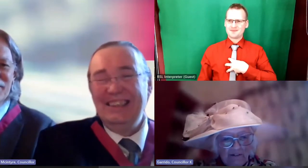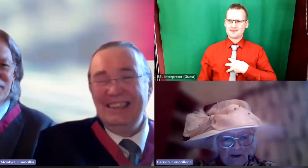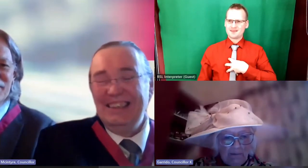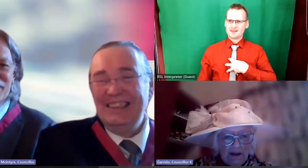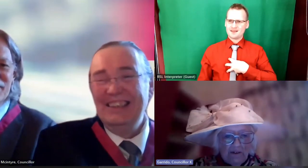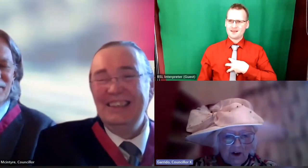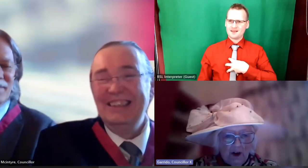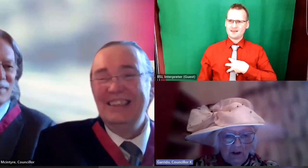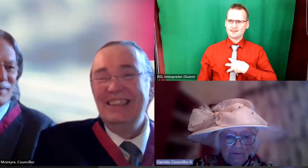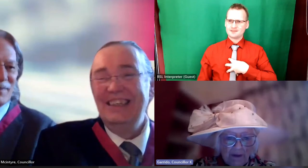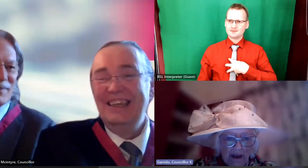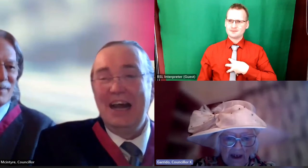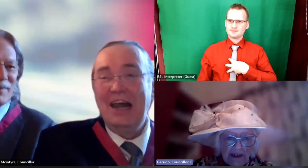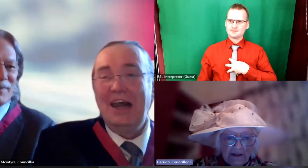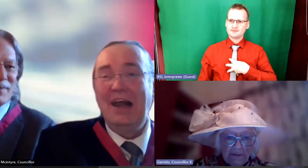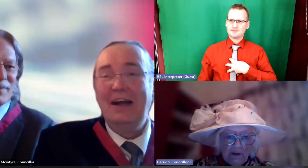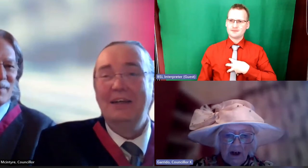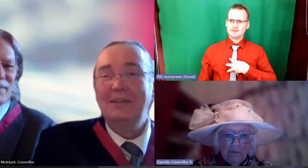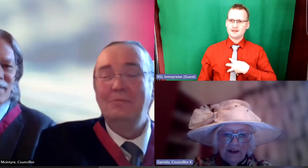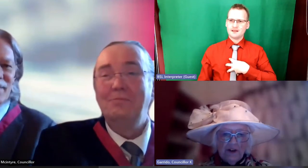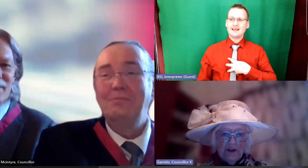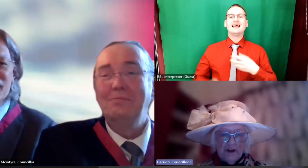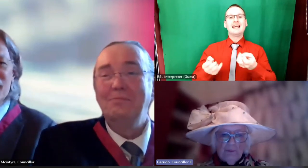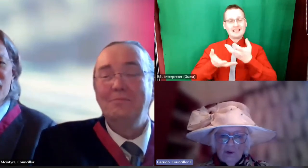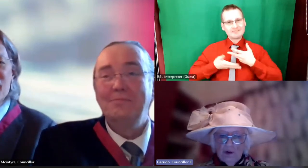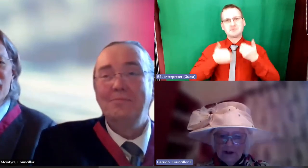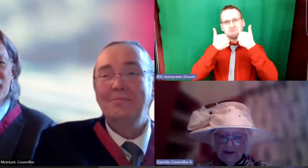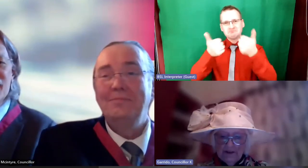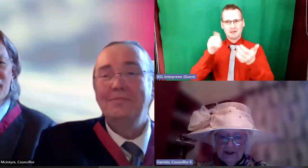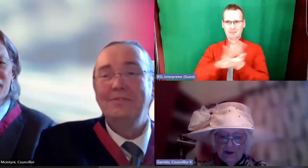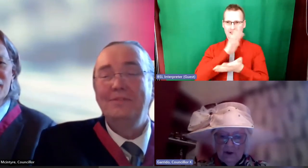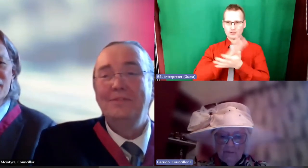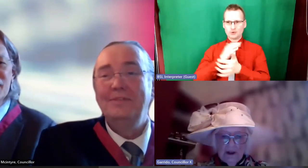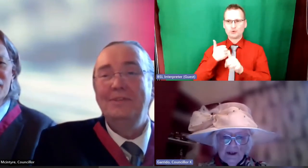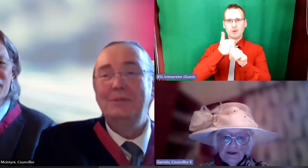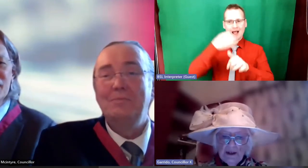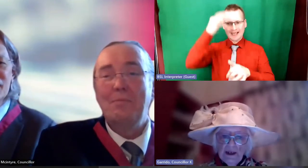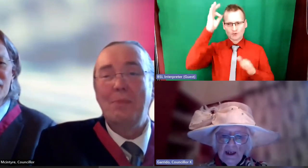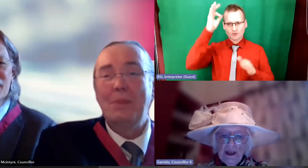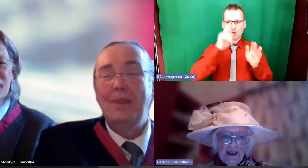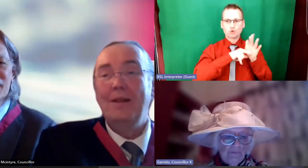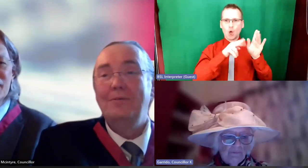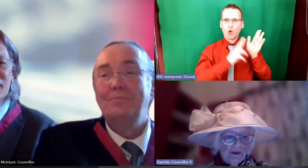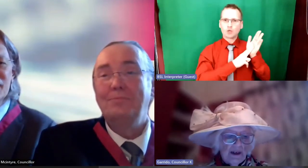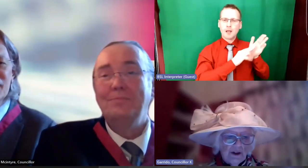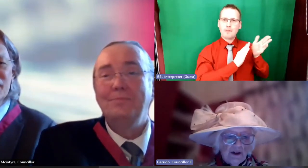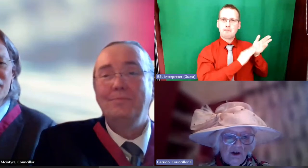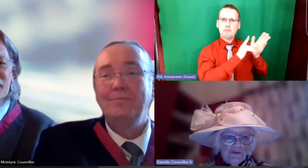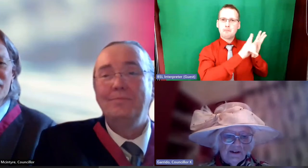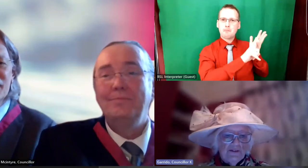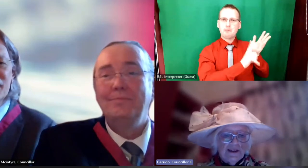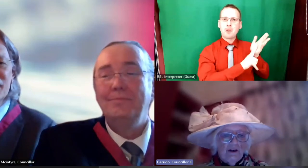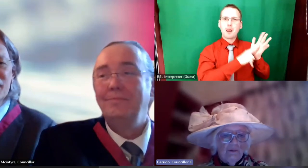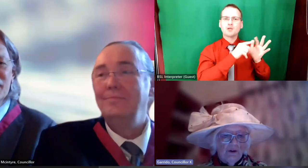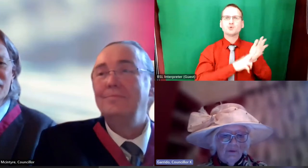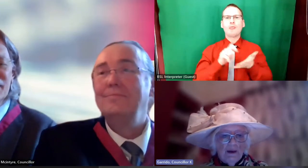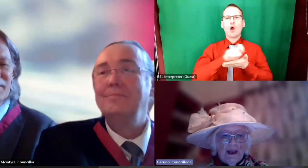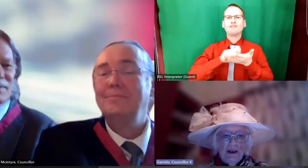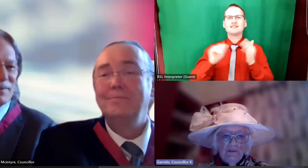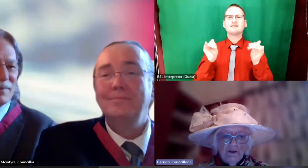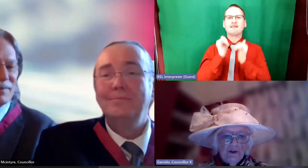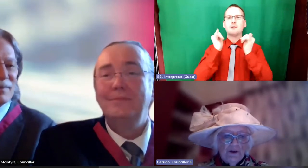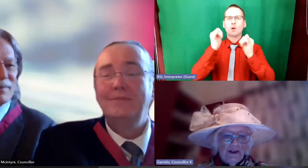Friends and family of John, it gives me great pleasure to support Councillor John Mullen to the office of the